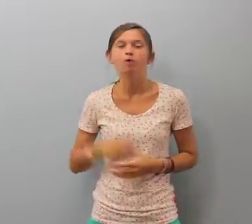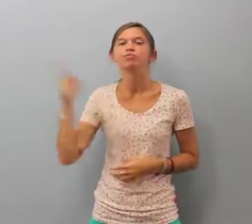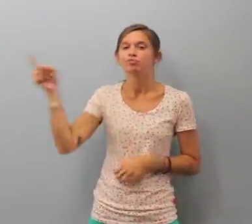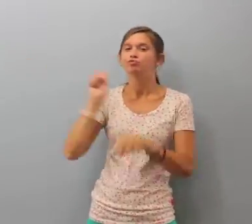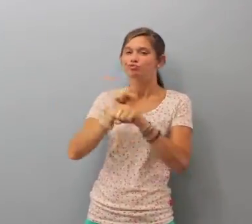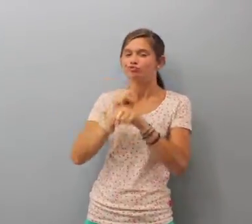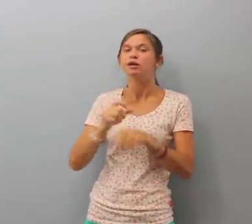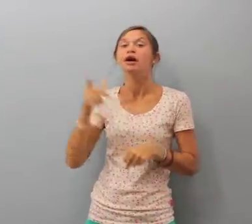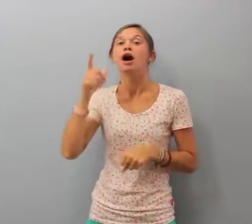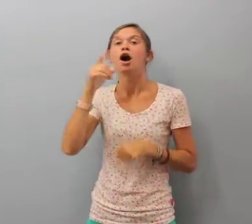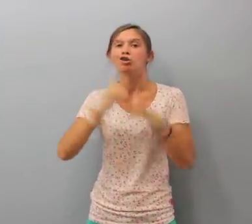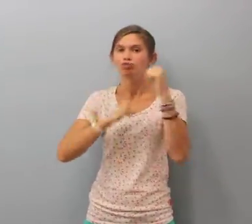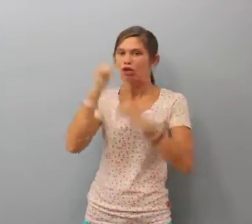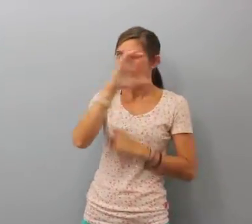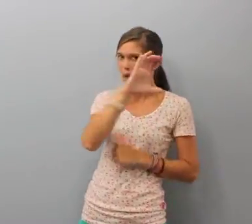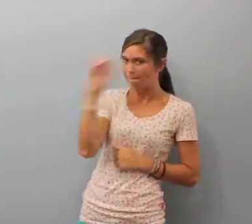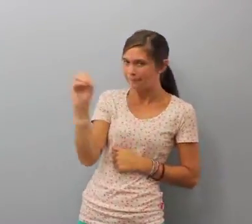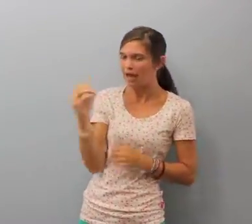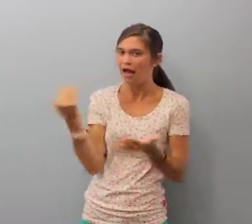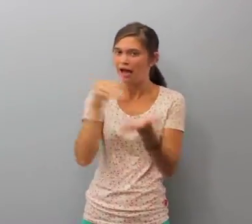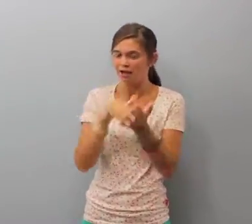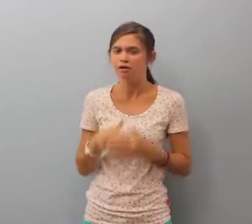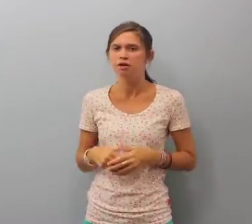current job is that he works for a construction company.